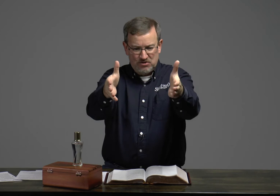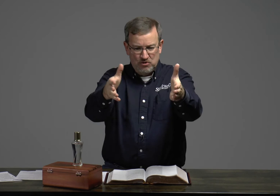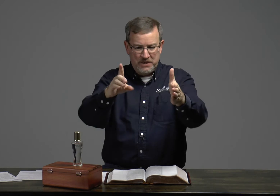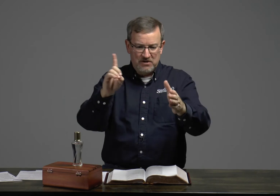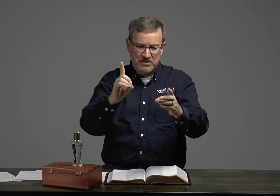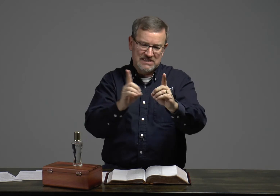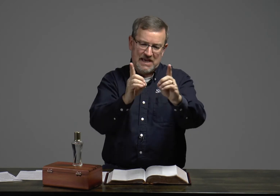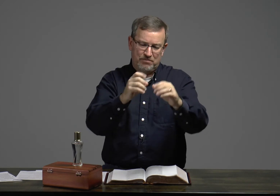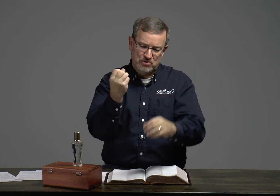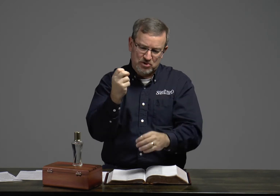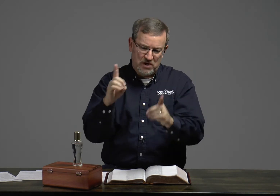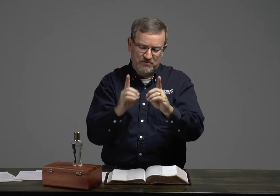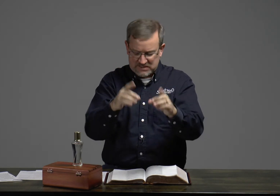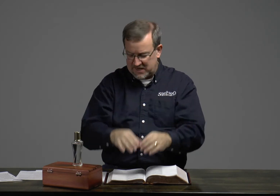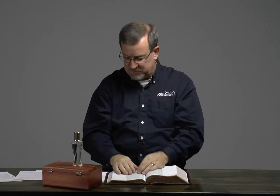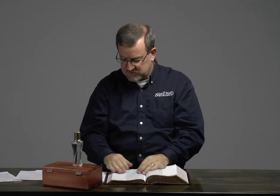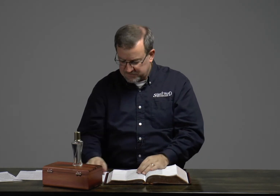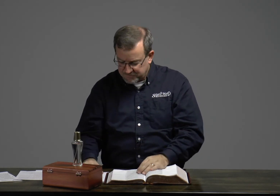group here, the disciples, the 12 disciples.